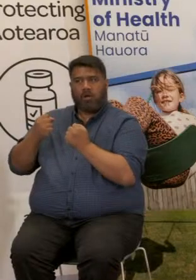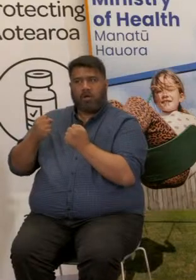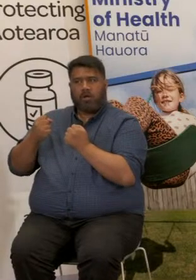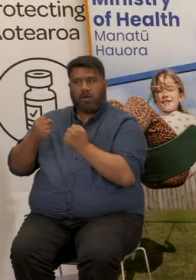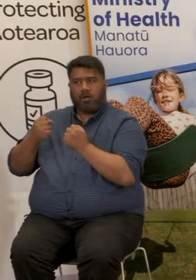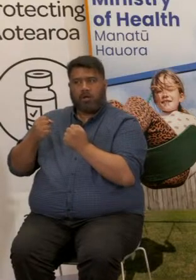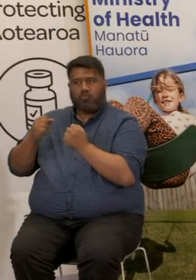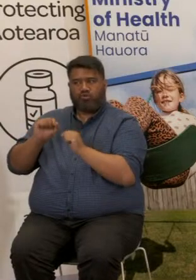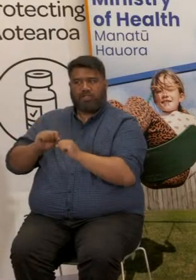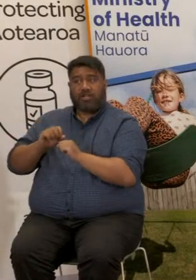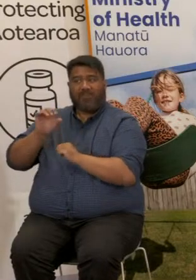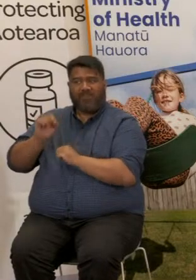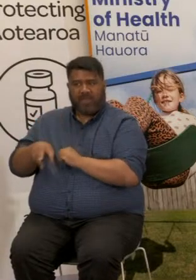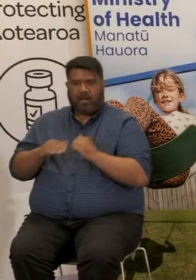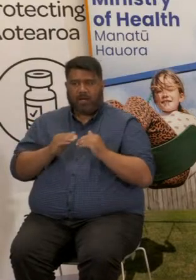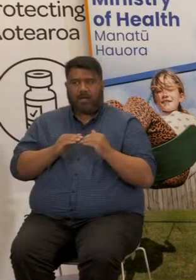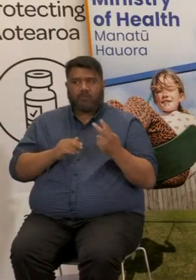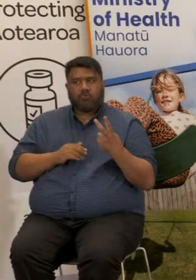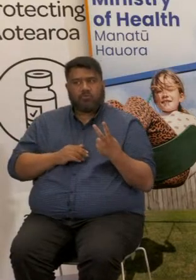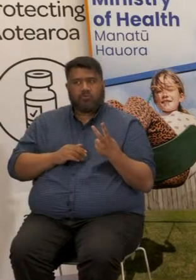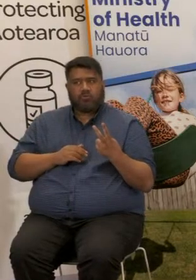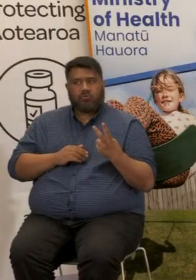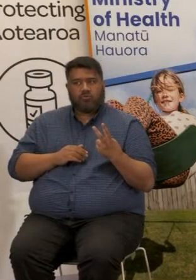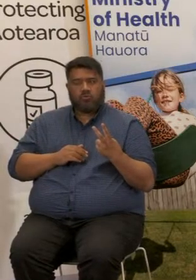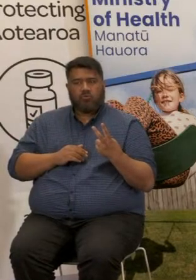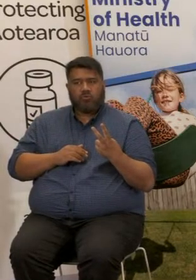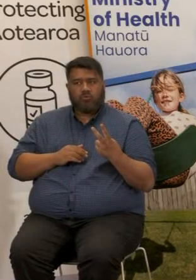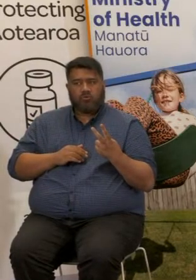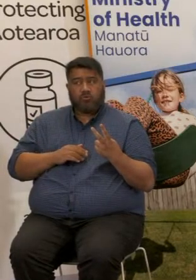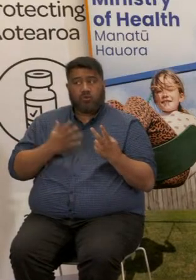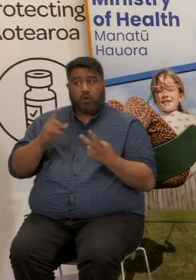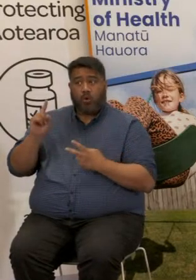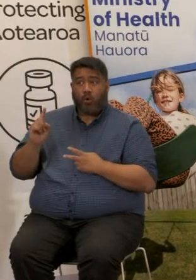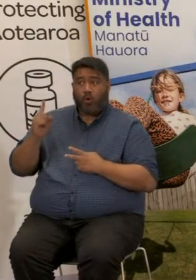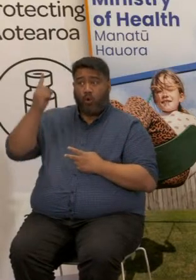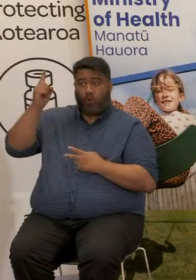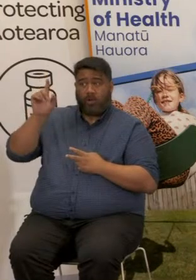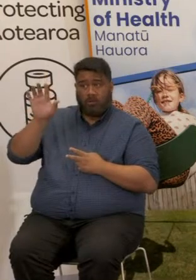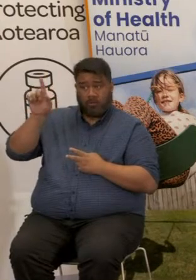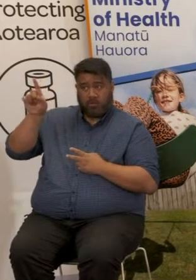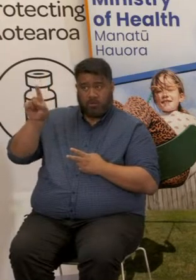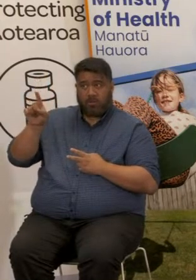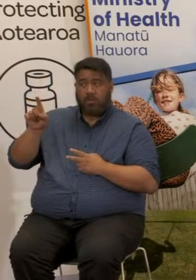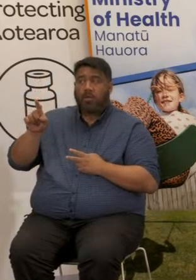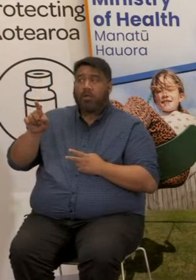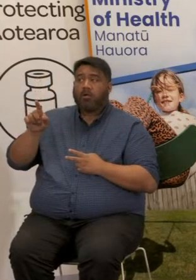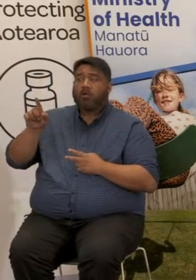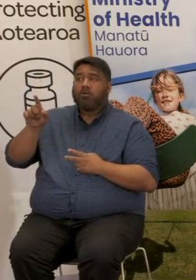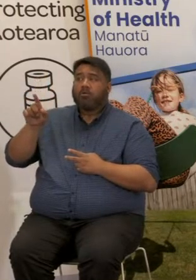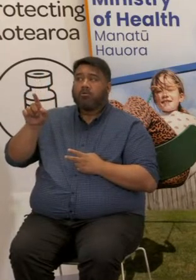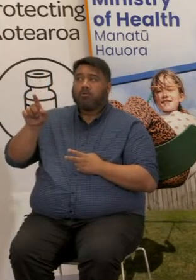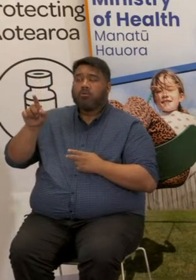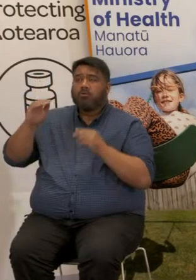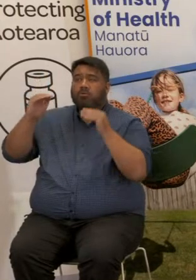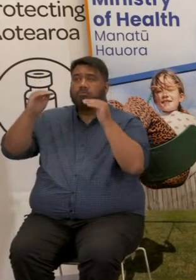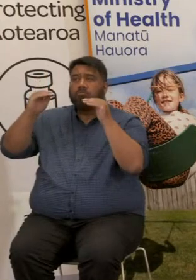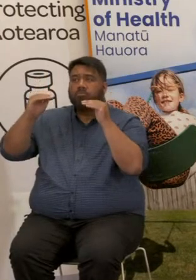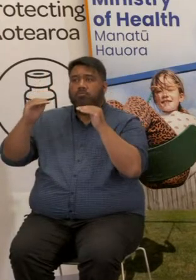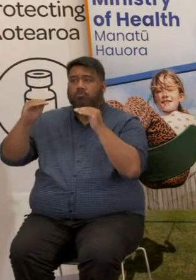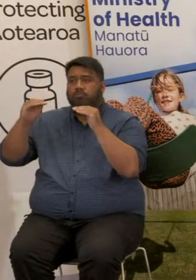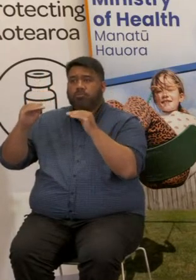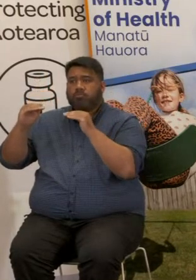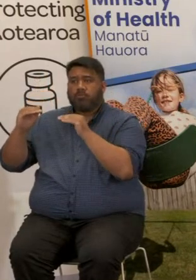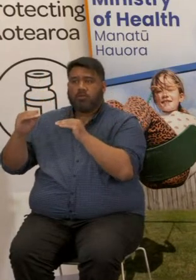does, and even one would argue Auckland, as it moves down into further sort of if it's